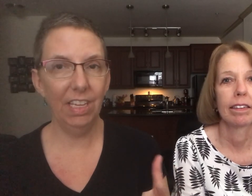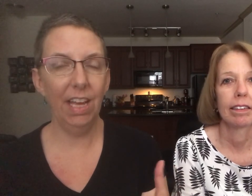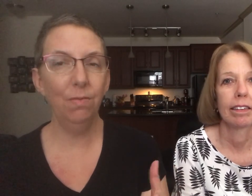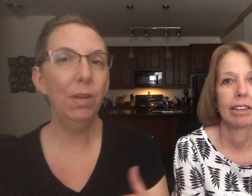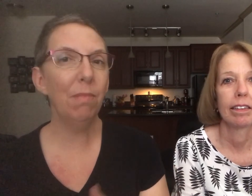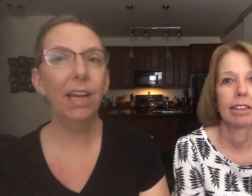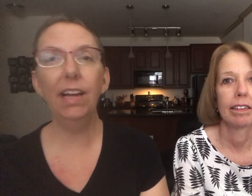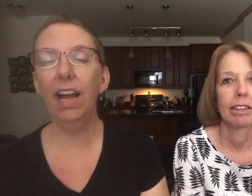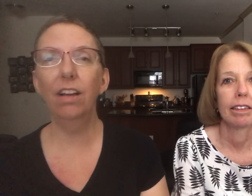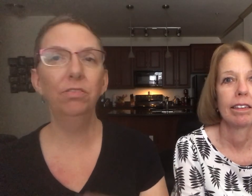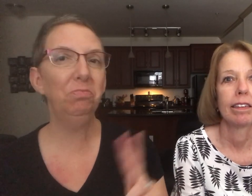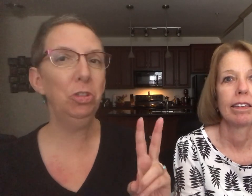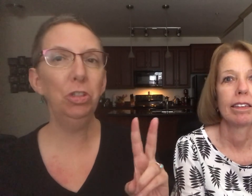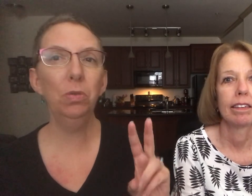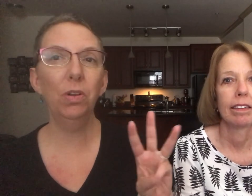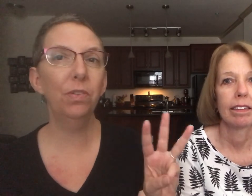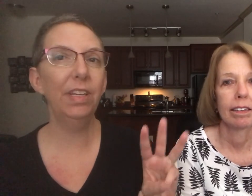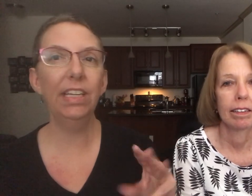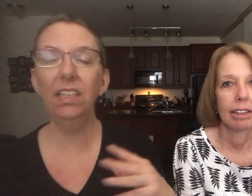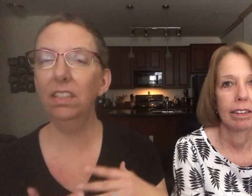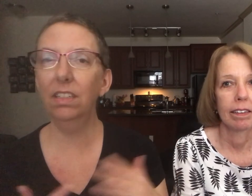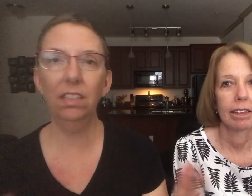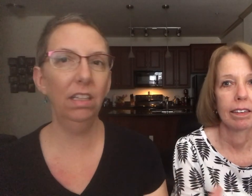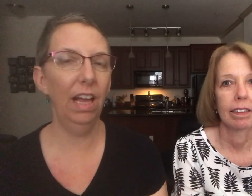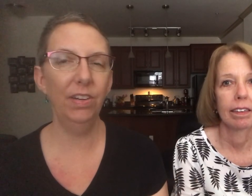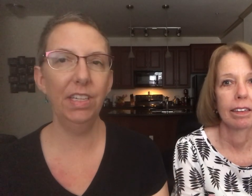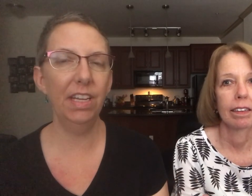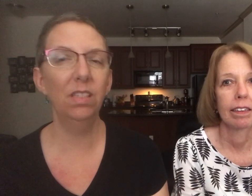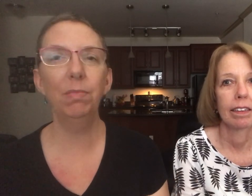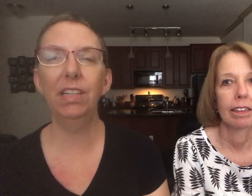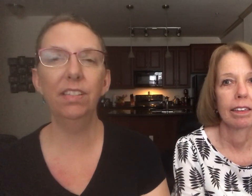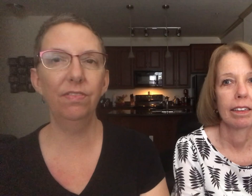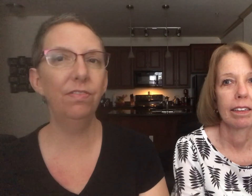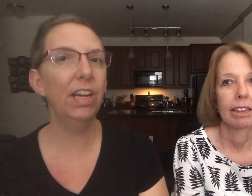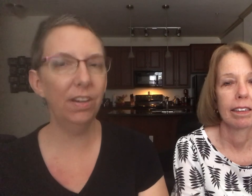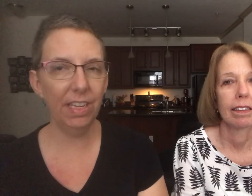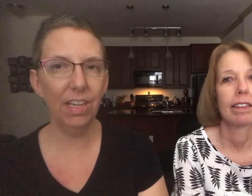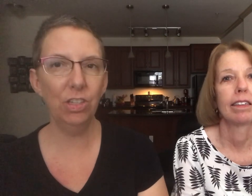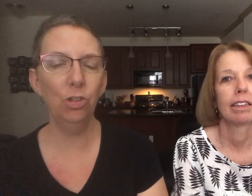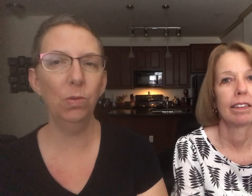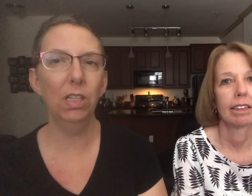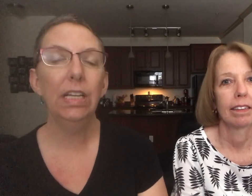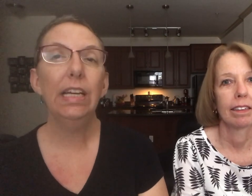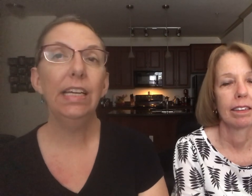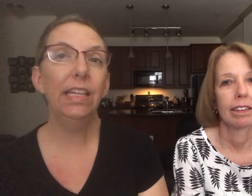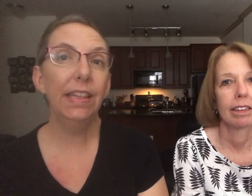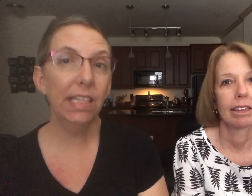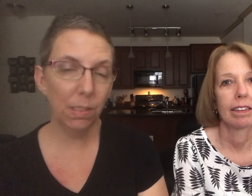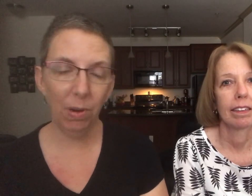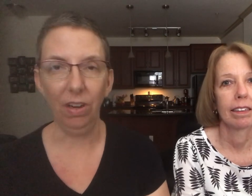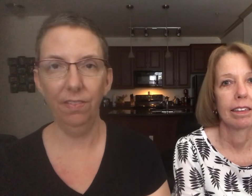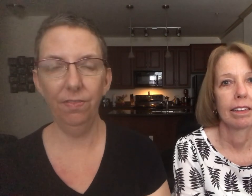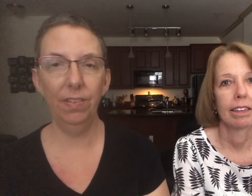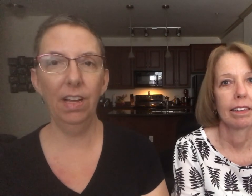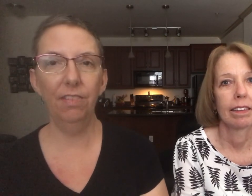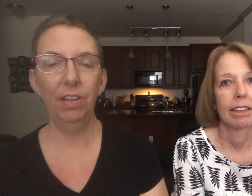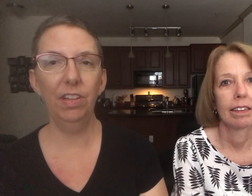day. We might have two or three cloudy days, but it's very unusual in this part of